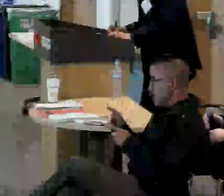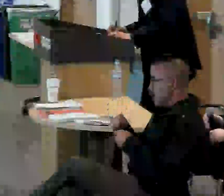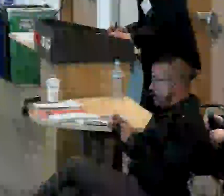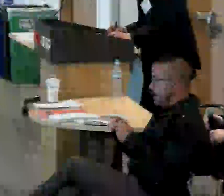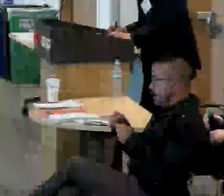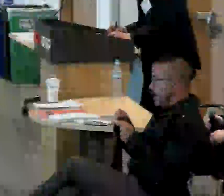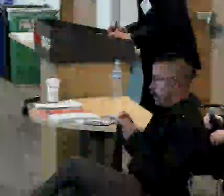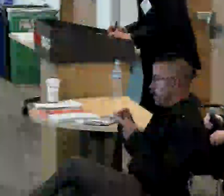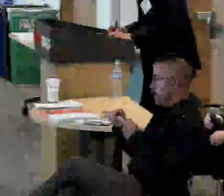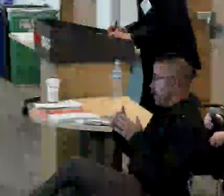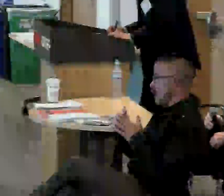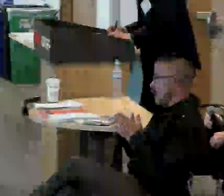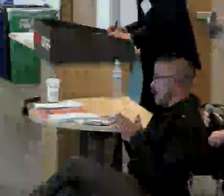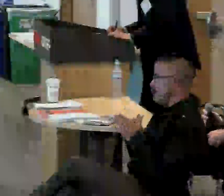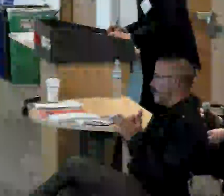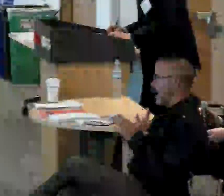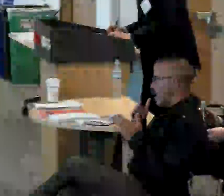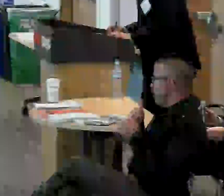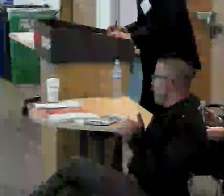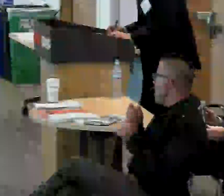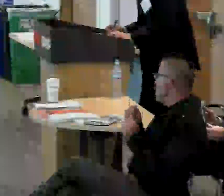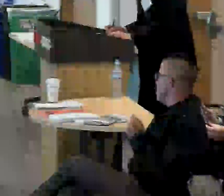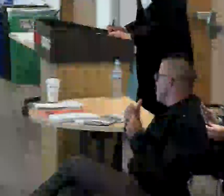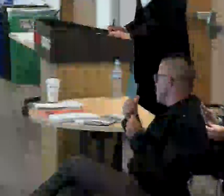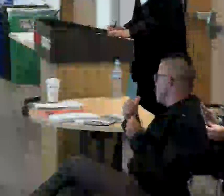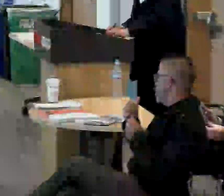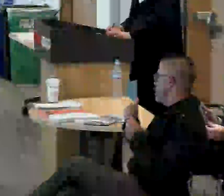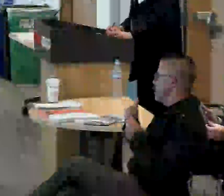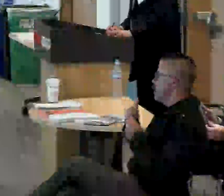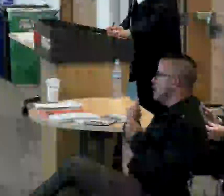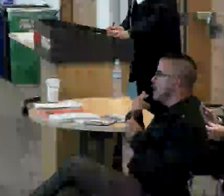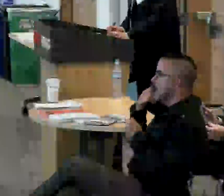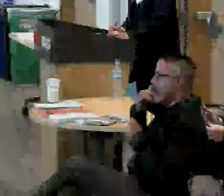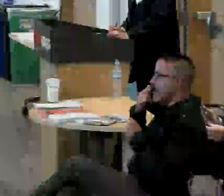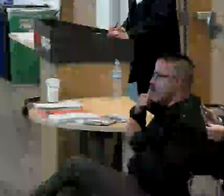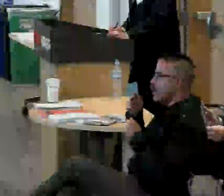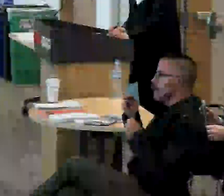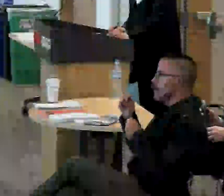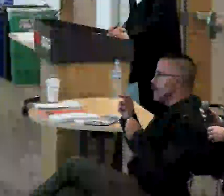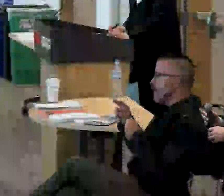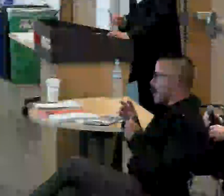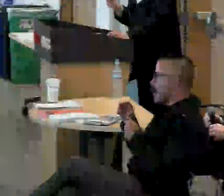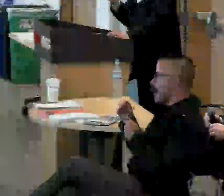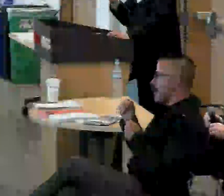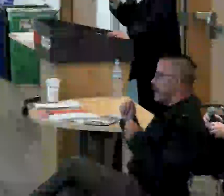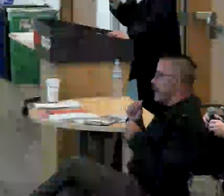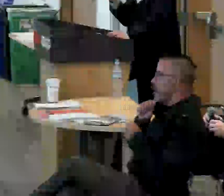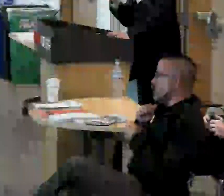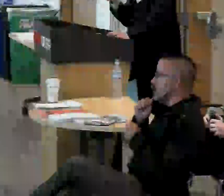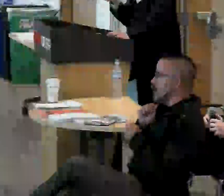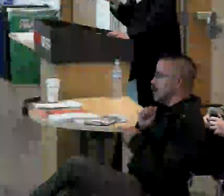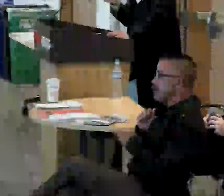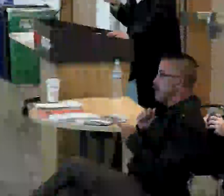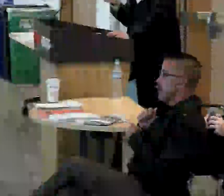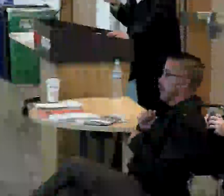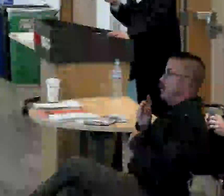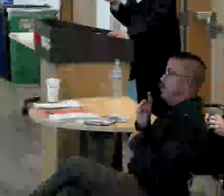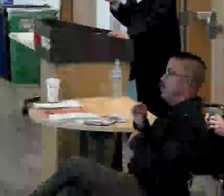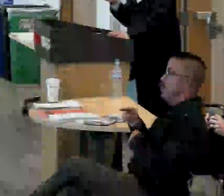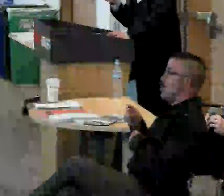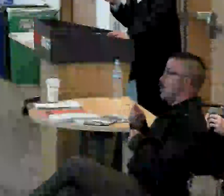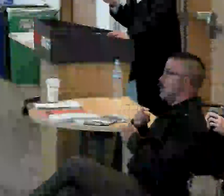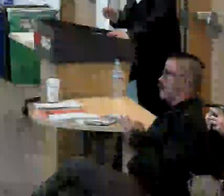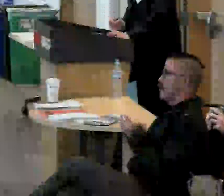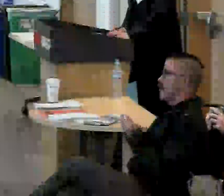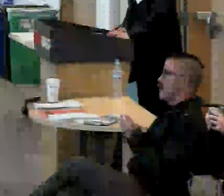Spike. Got a good group of folks to share this information with in California, Nevada, and Arizona. And do you want to talk a little bit more about what are the